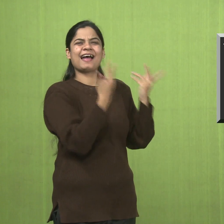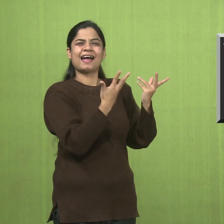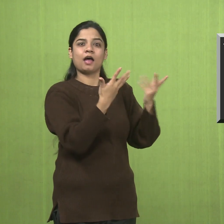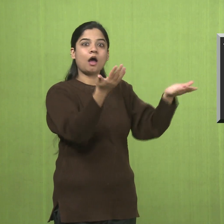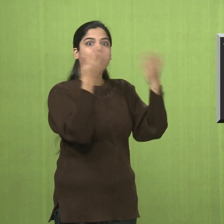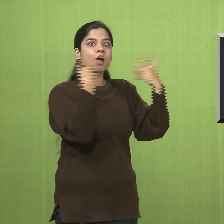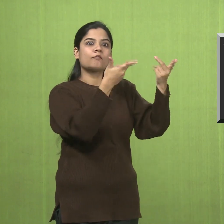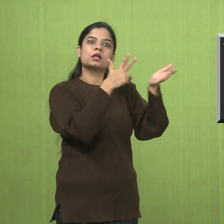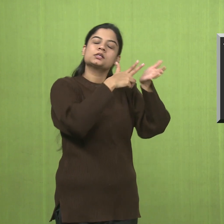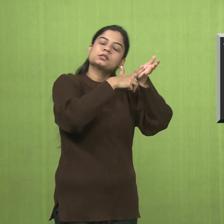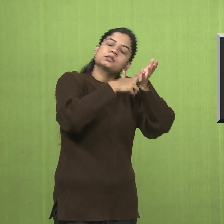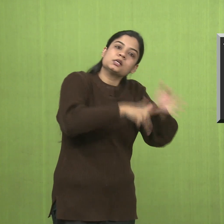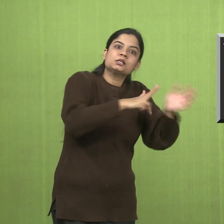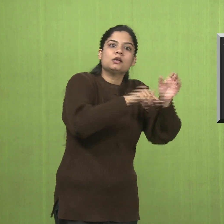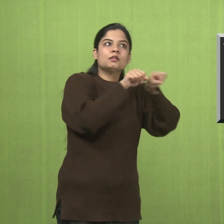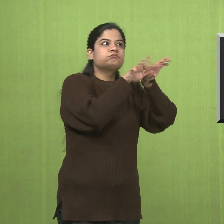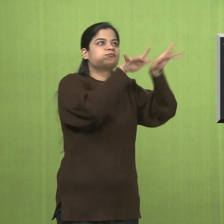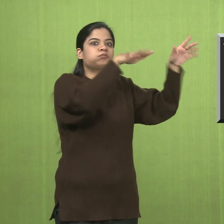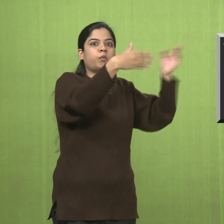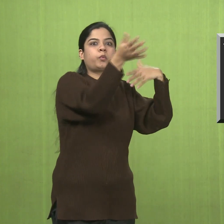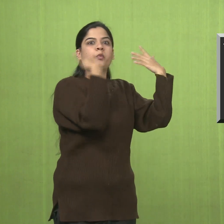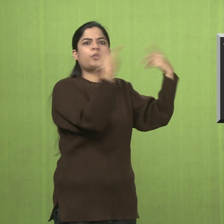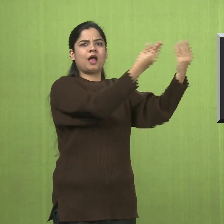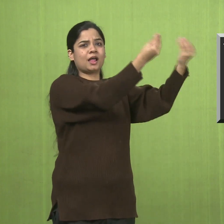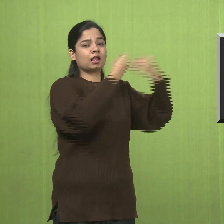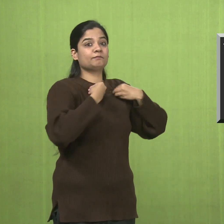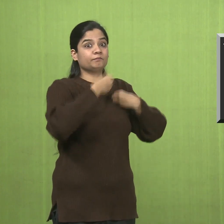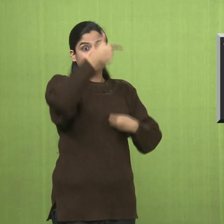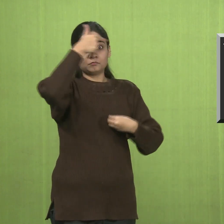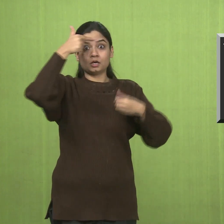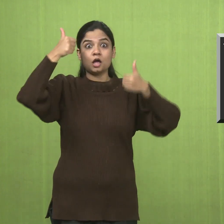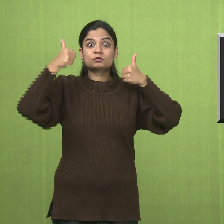the windmills that are there, they naturally provide energy.